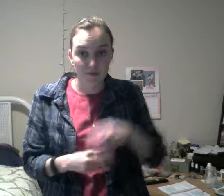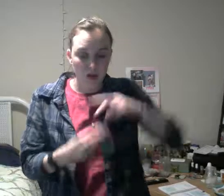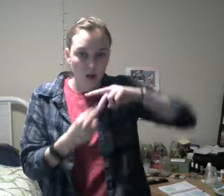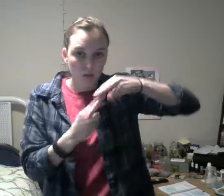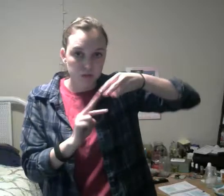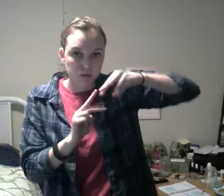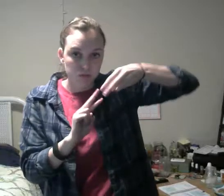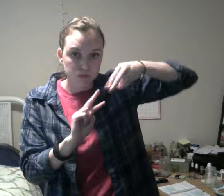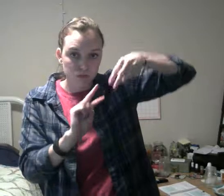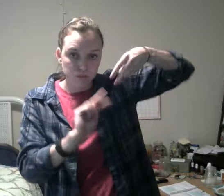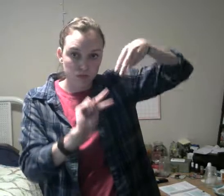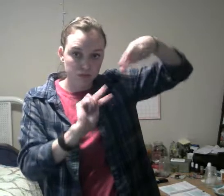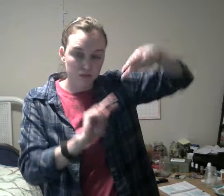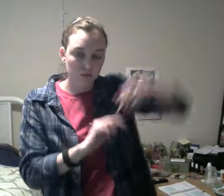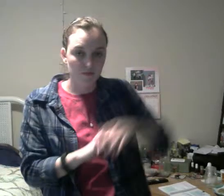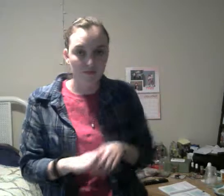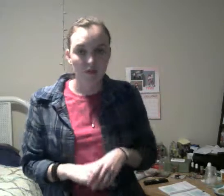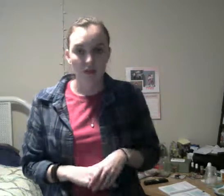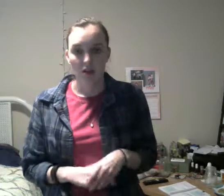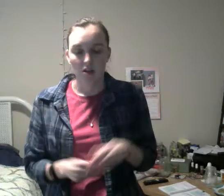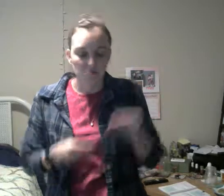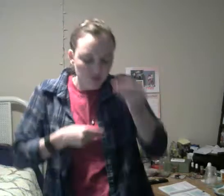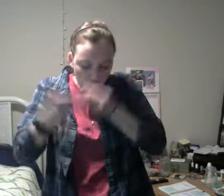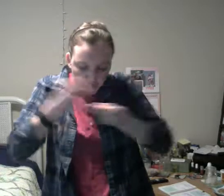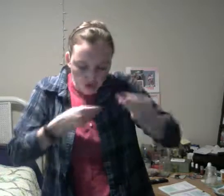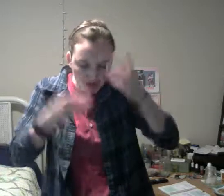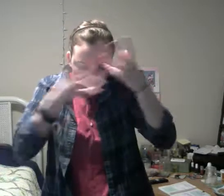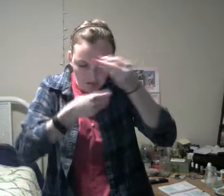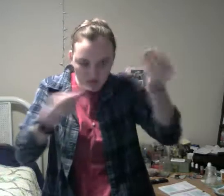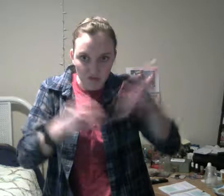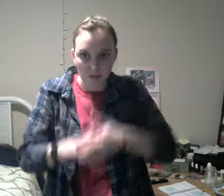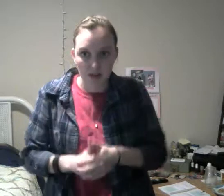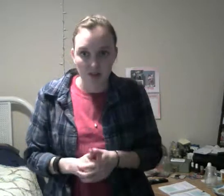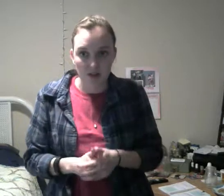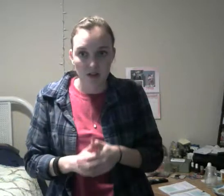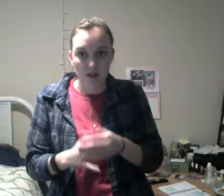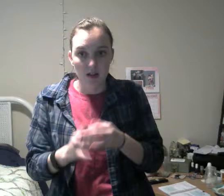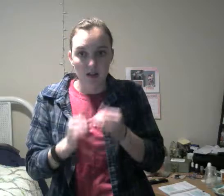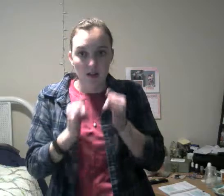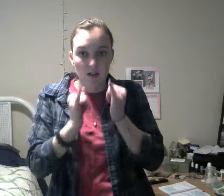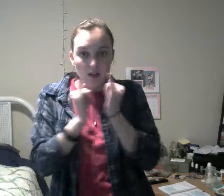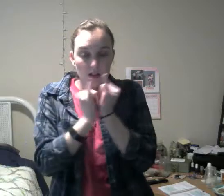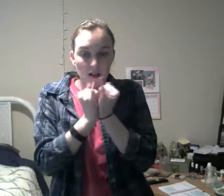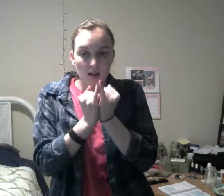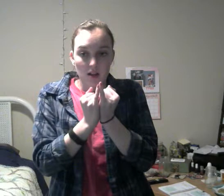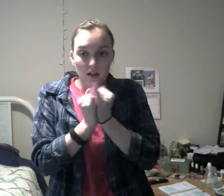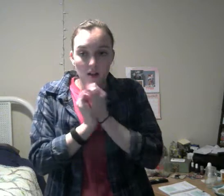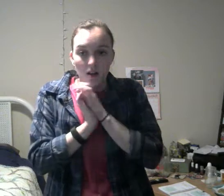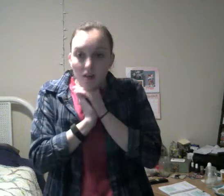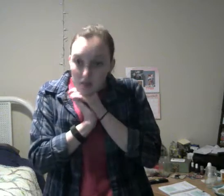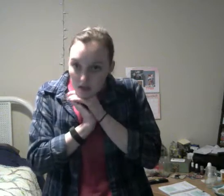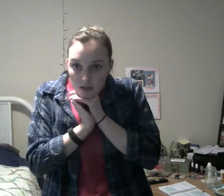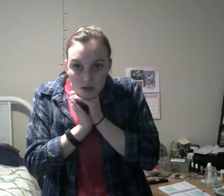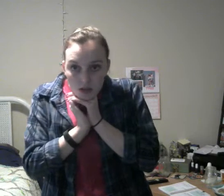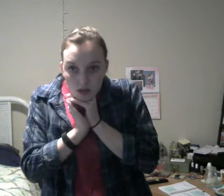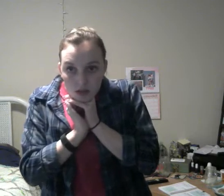remember, and they swap bits of their genetic information. They'll also line up along that metaphase plate using what's called independent assortment. And so what